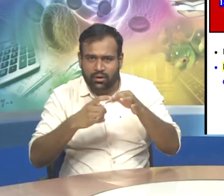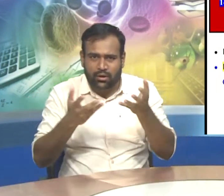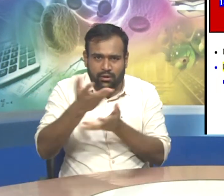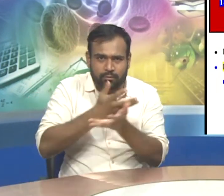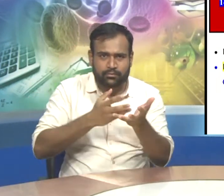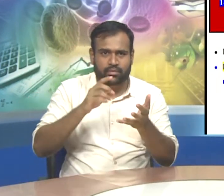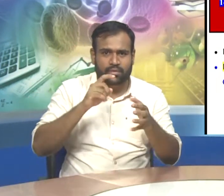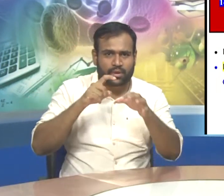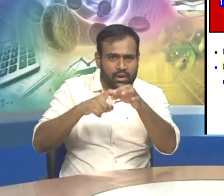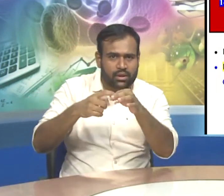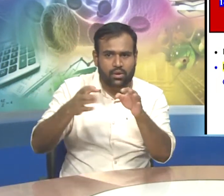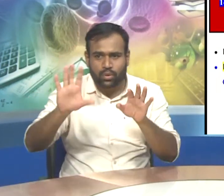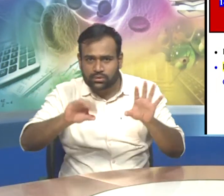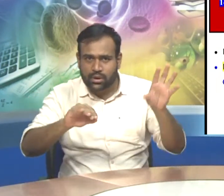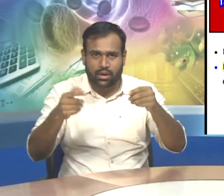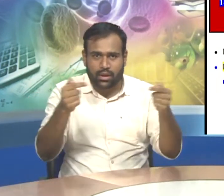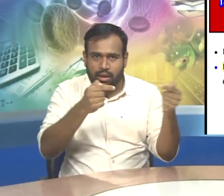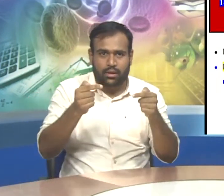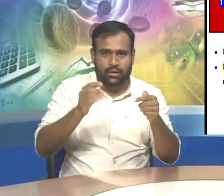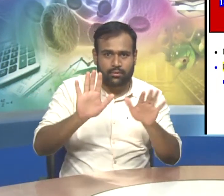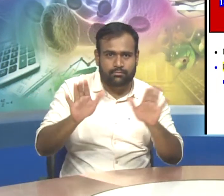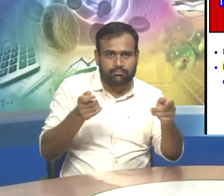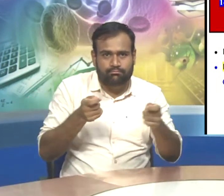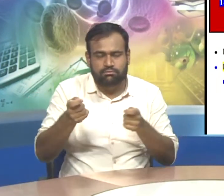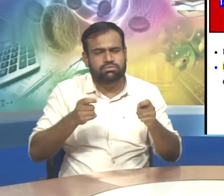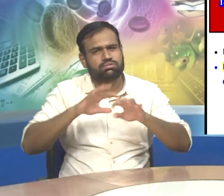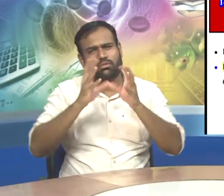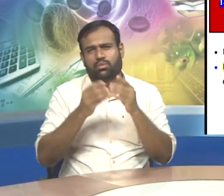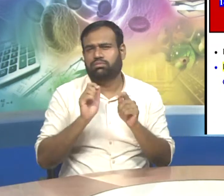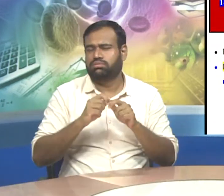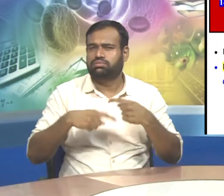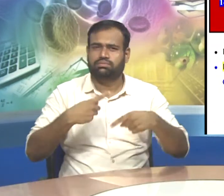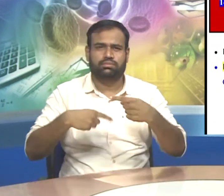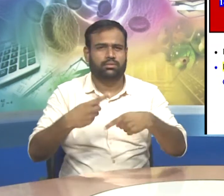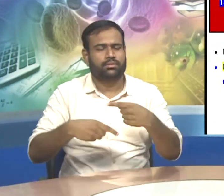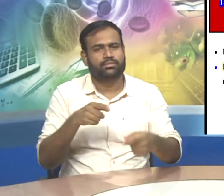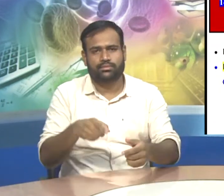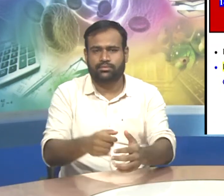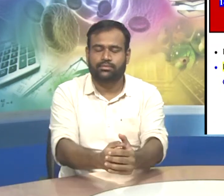And the business of Vidhan Parishad is conducted by the chairman only.